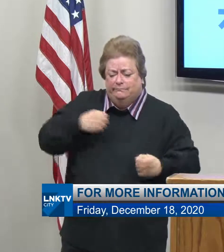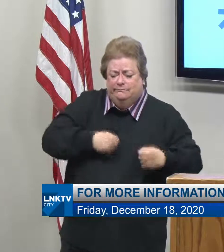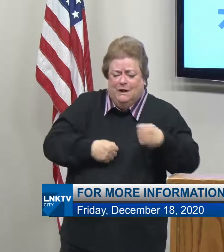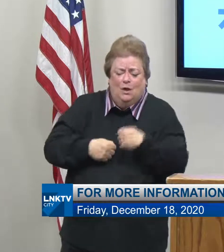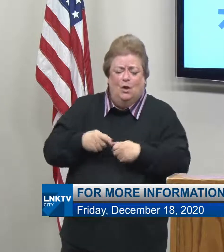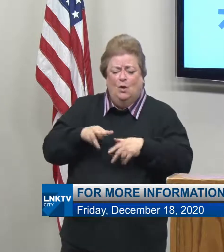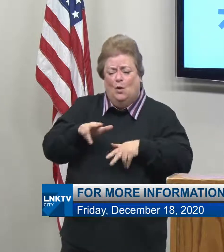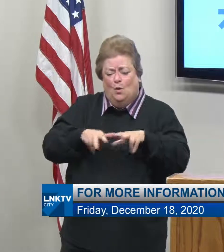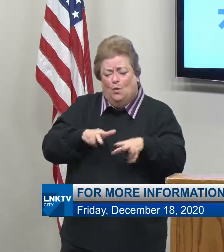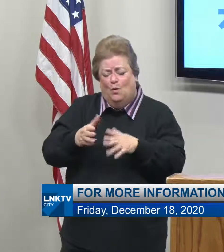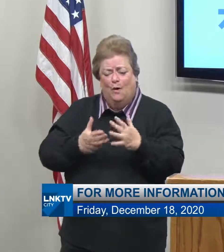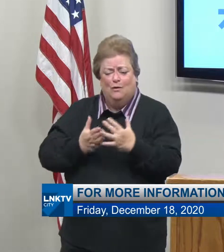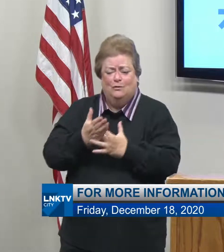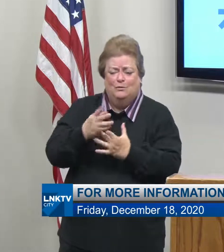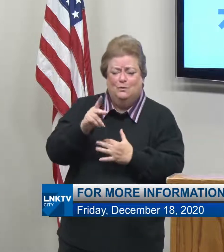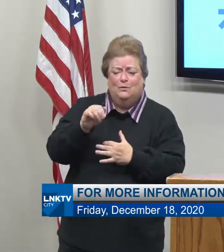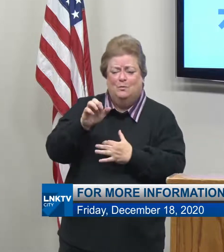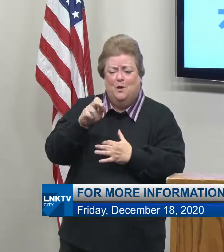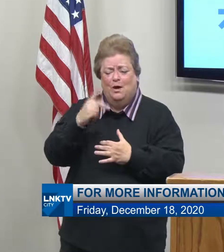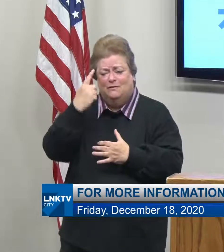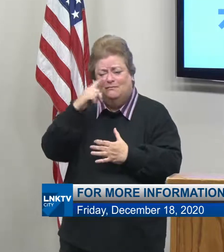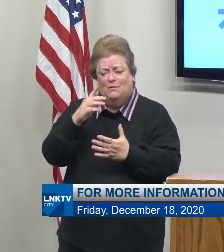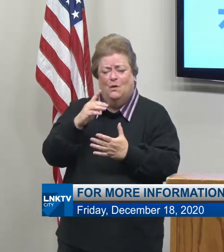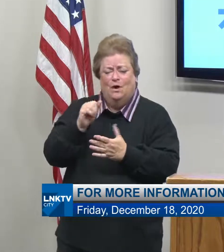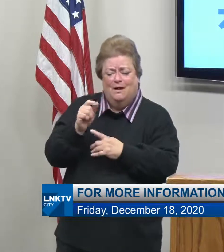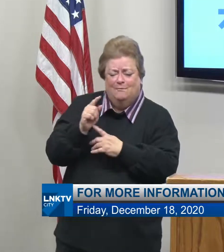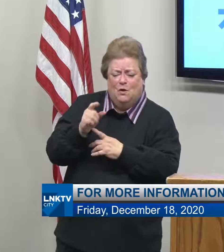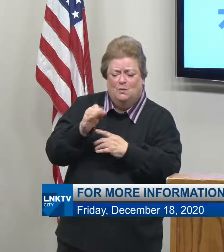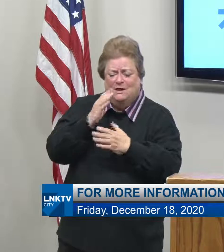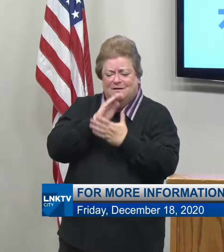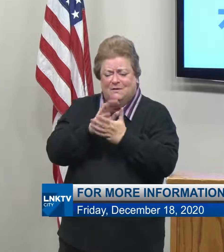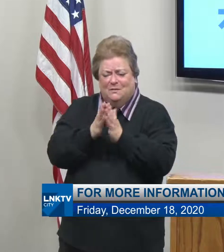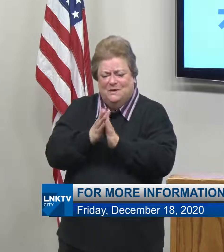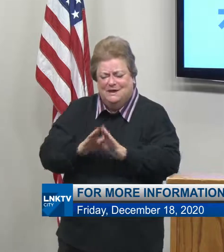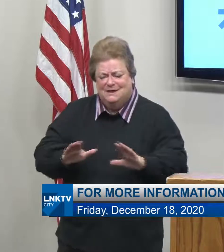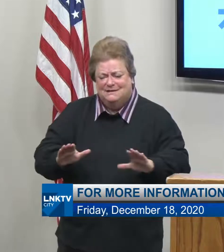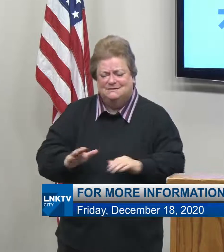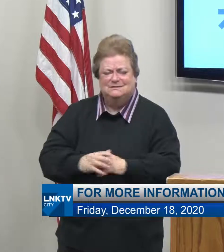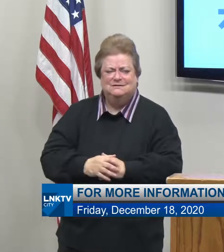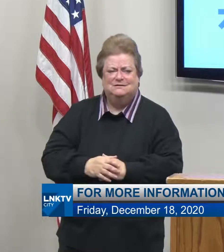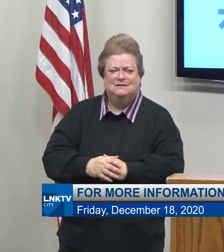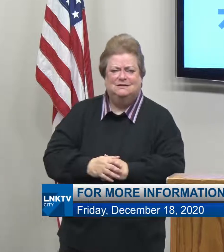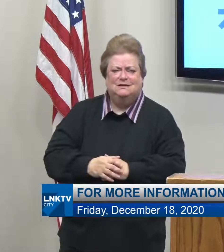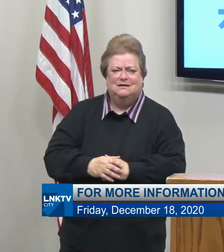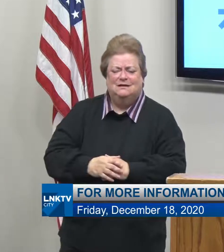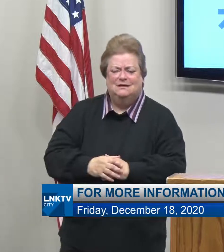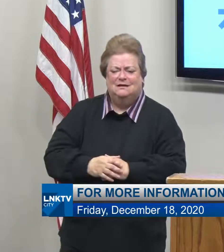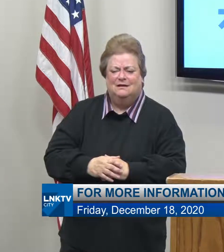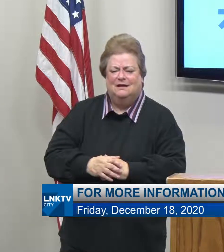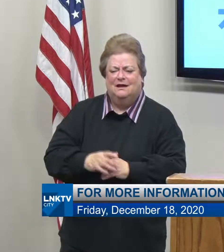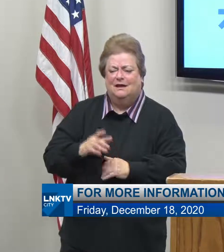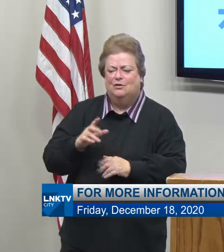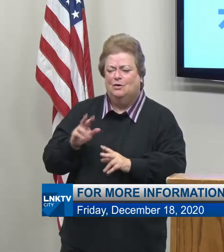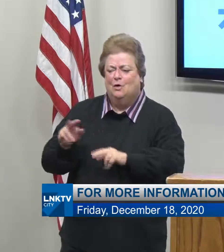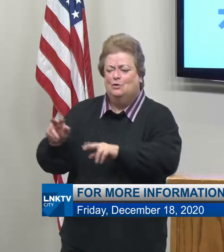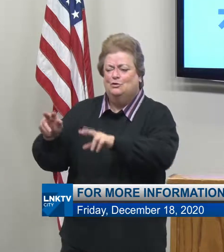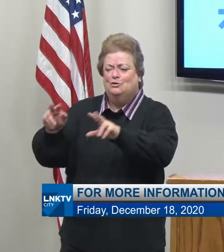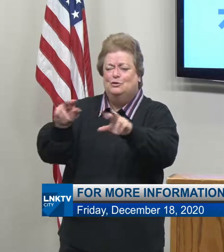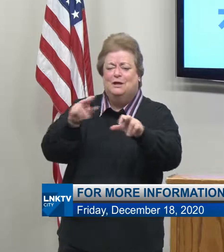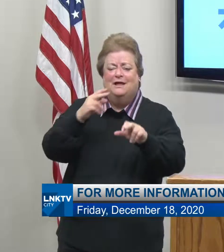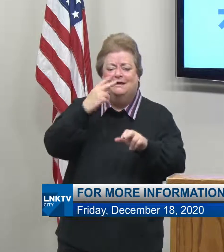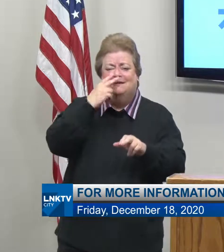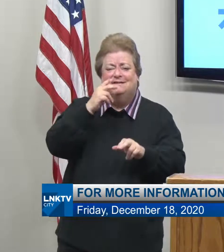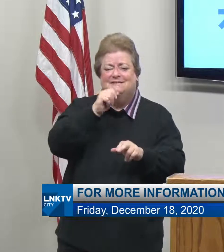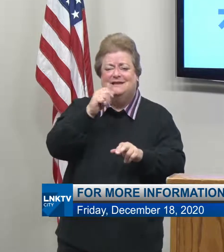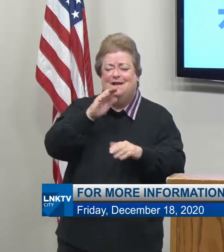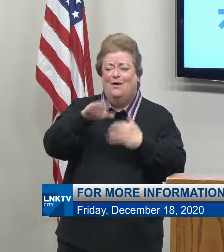local parks for a moment of peace that's often overlooked during a normally busy season. You could take a tour of our holiday lights